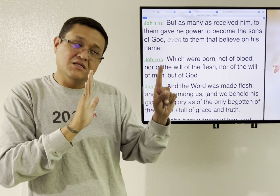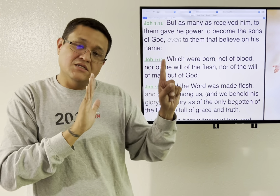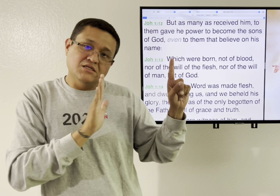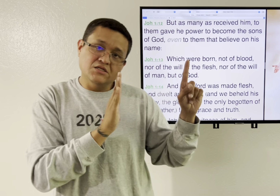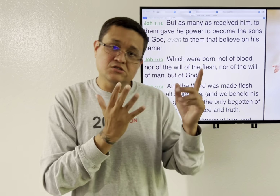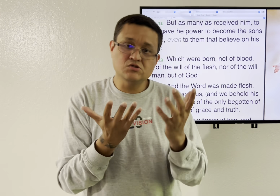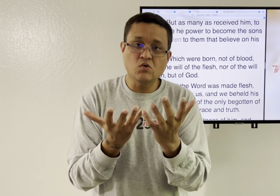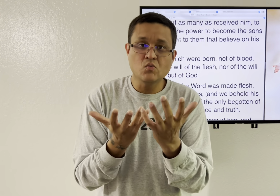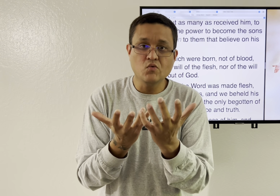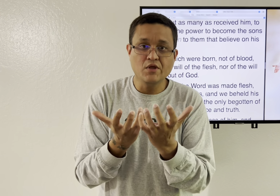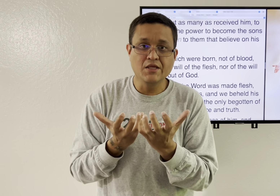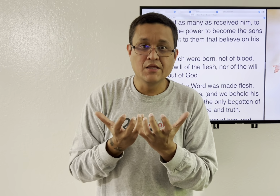God.